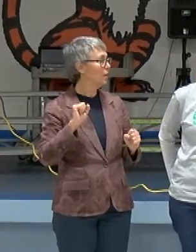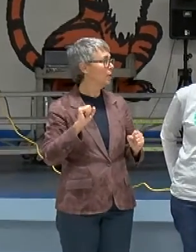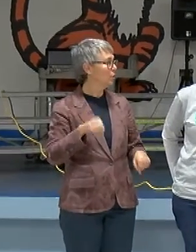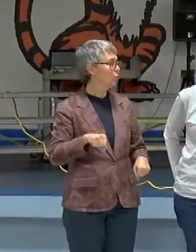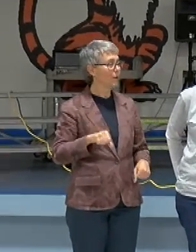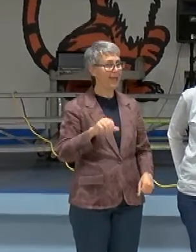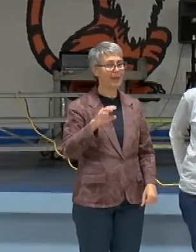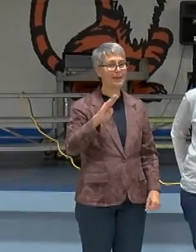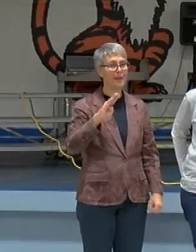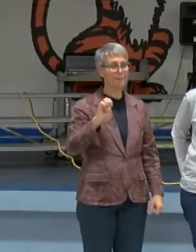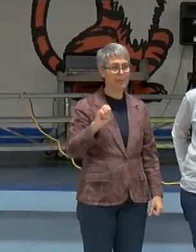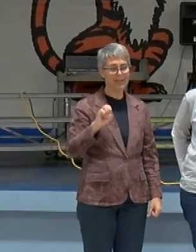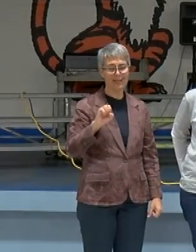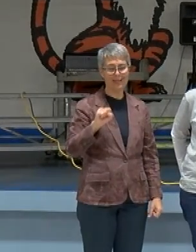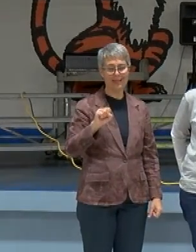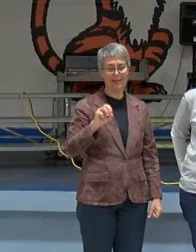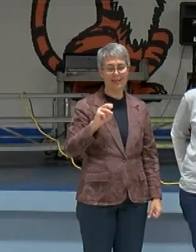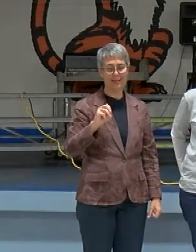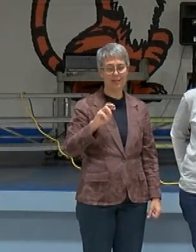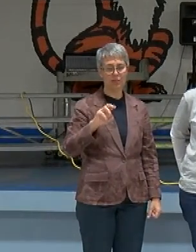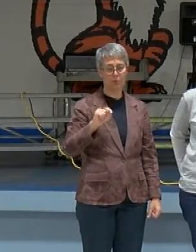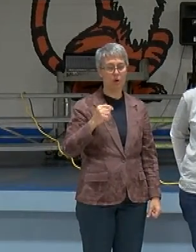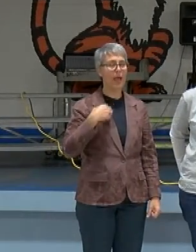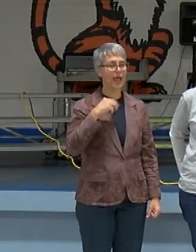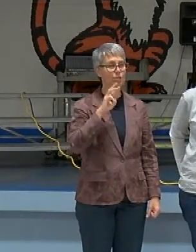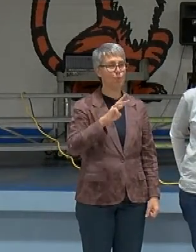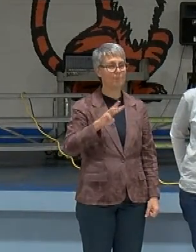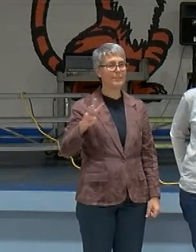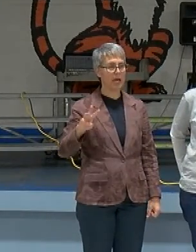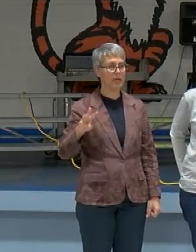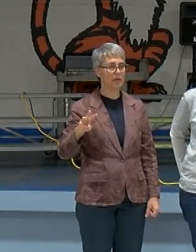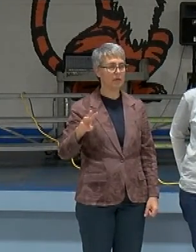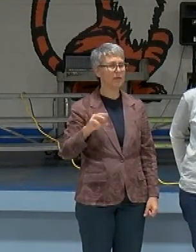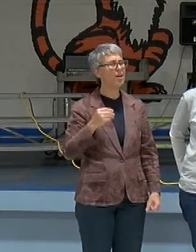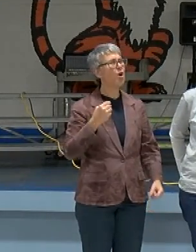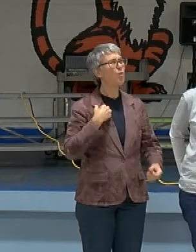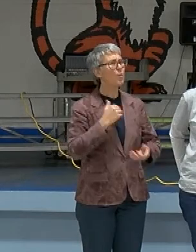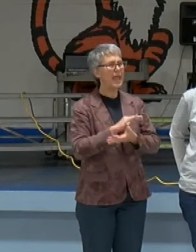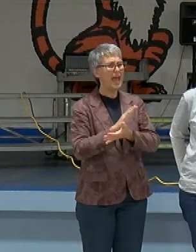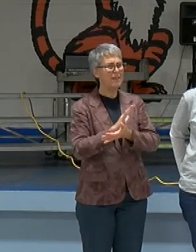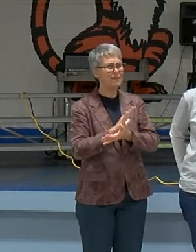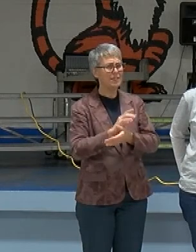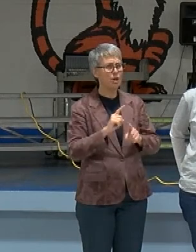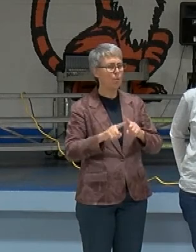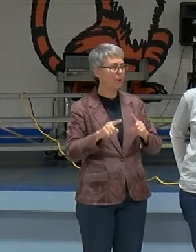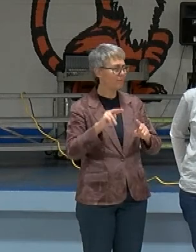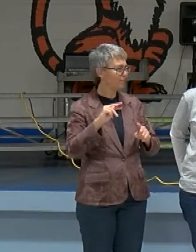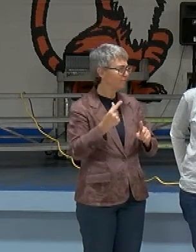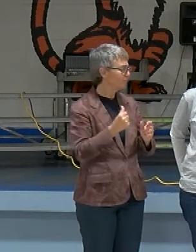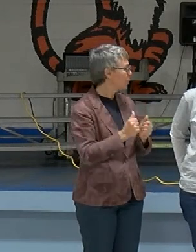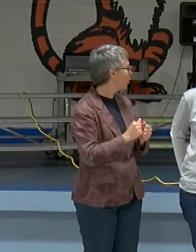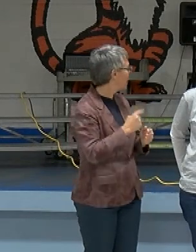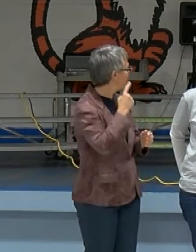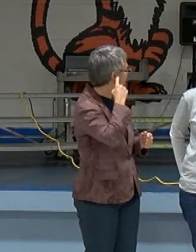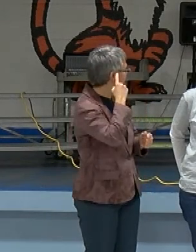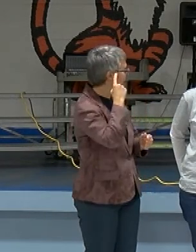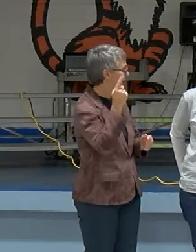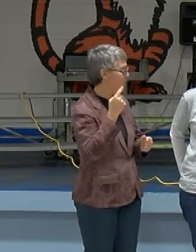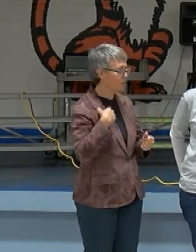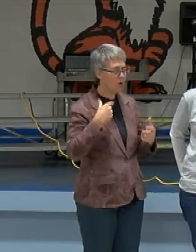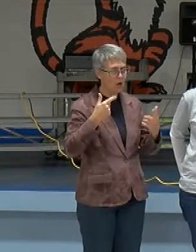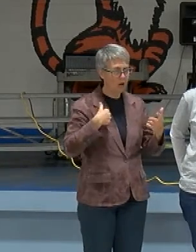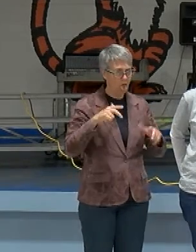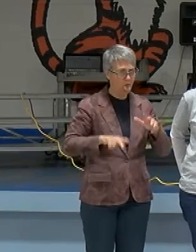go to Be Smart. There's an actual website. And there's we actually had a video, but we couldn't get sound. We're